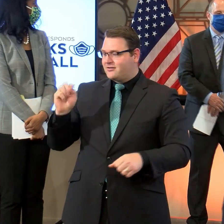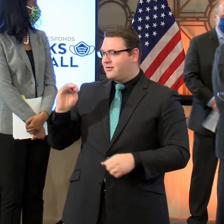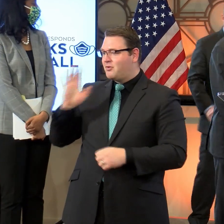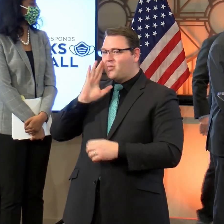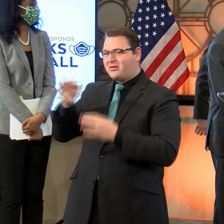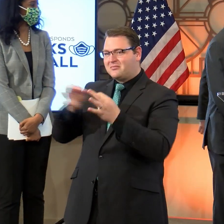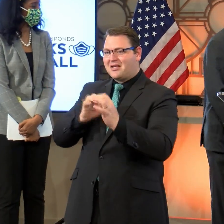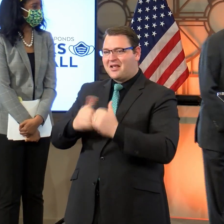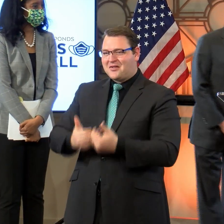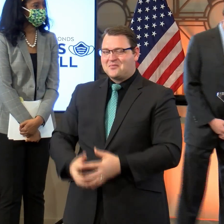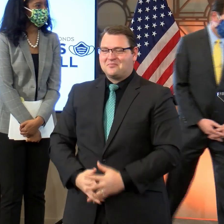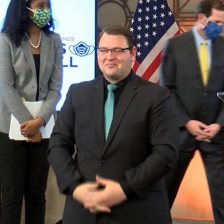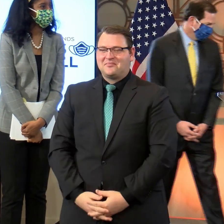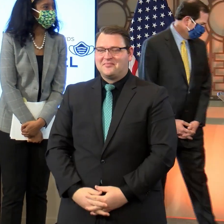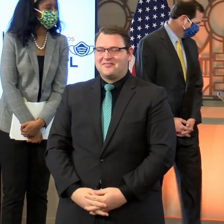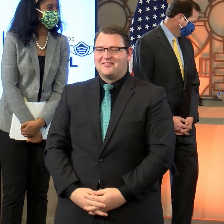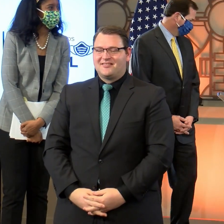how.